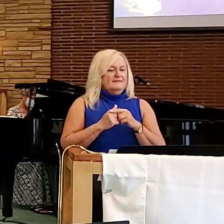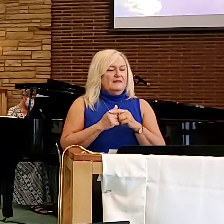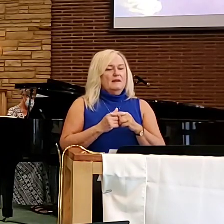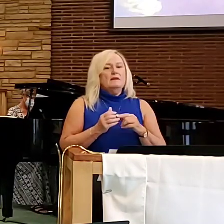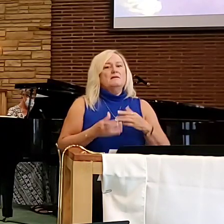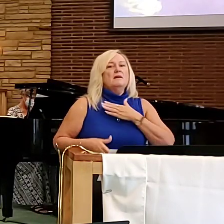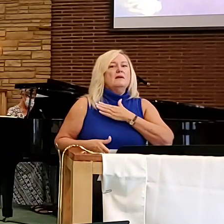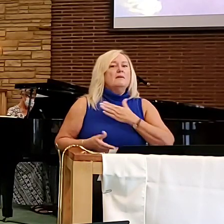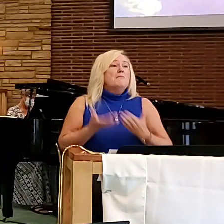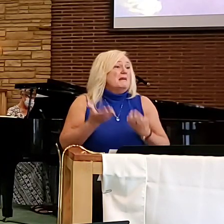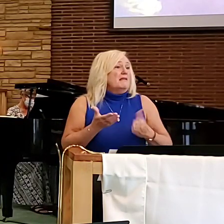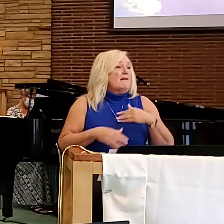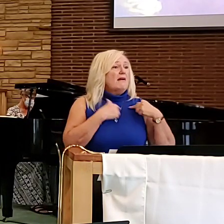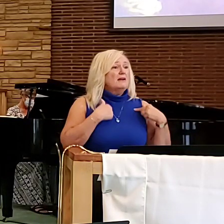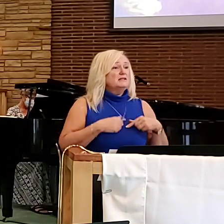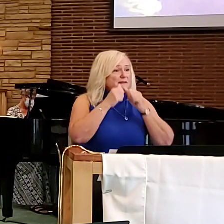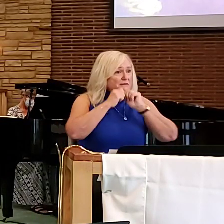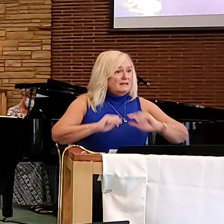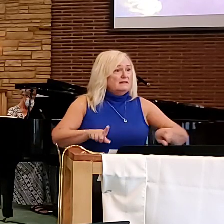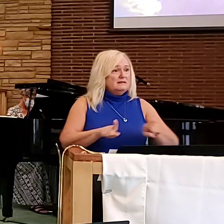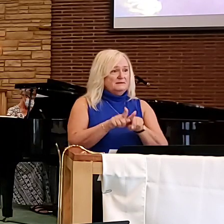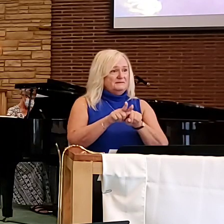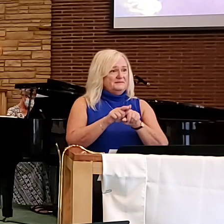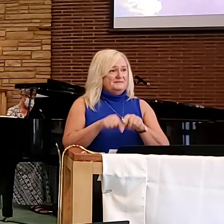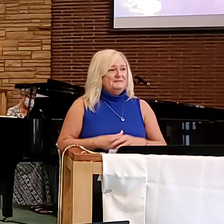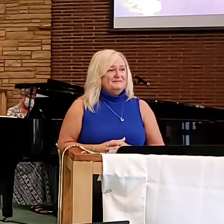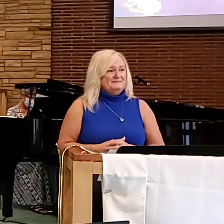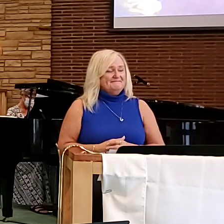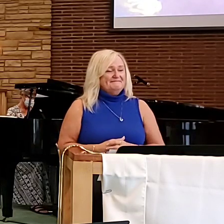May their hearts be blessed as well.